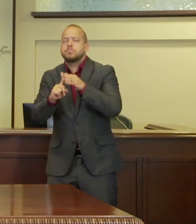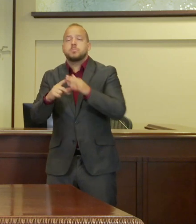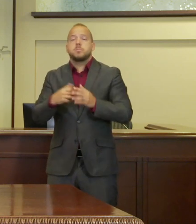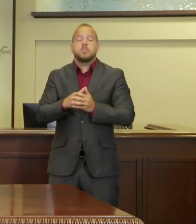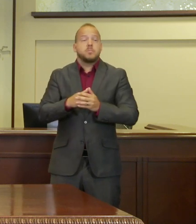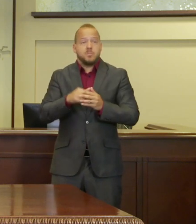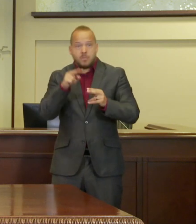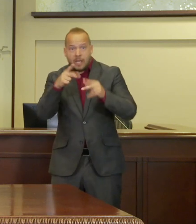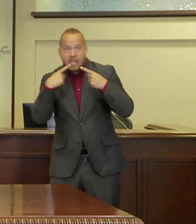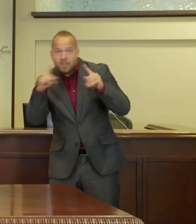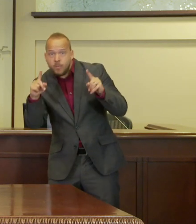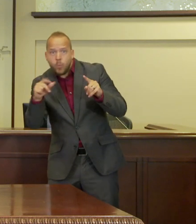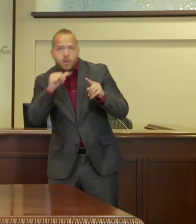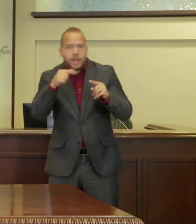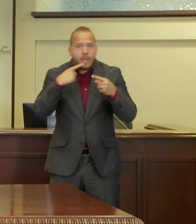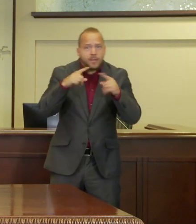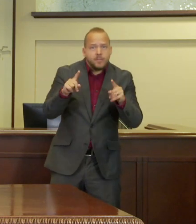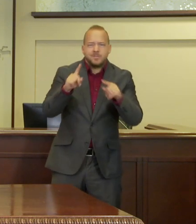but